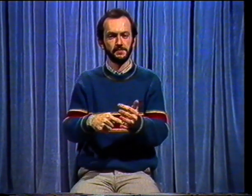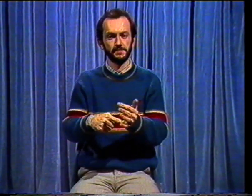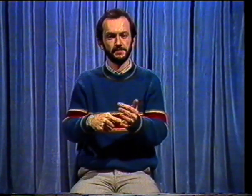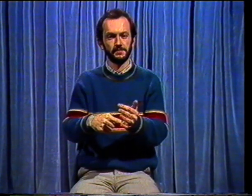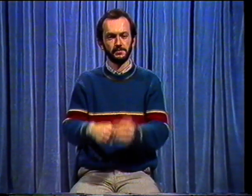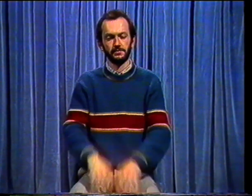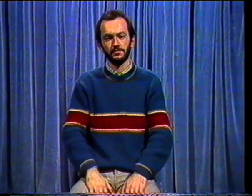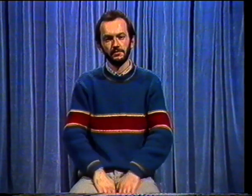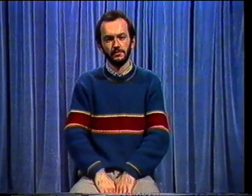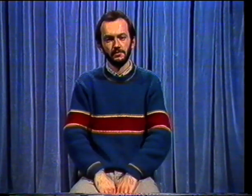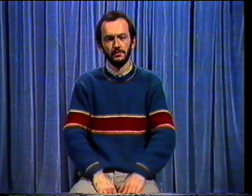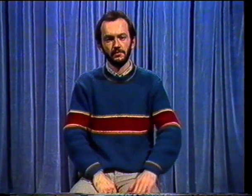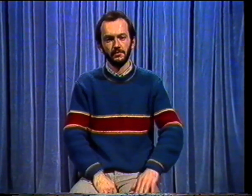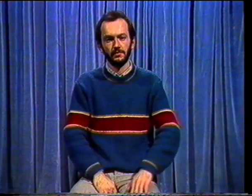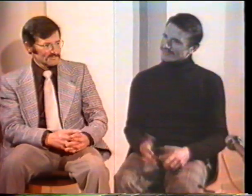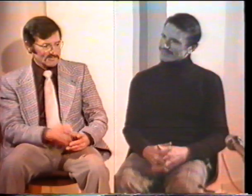the TV set.